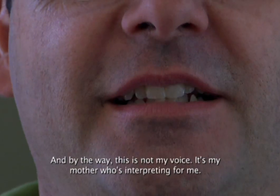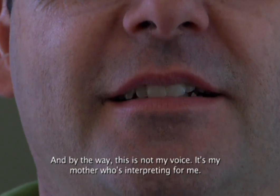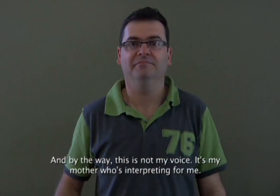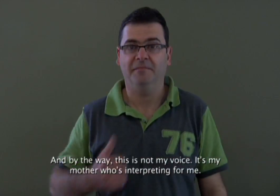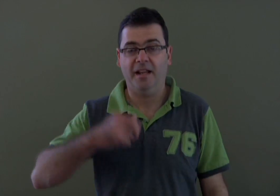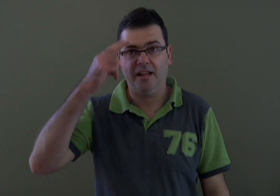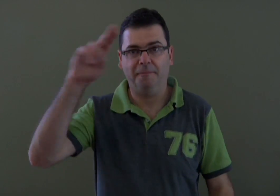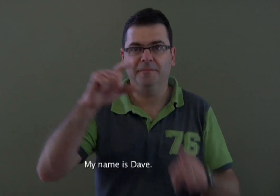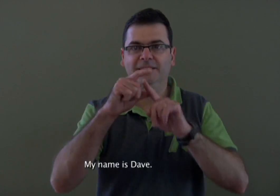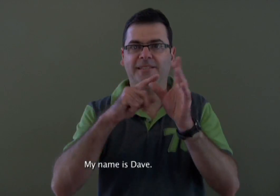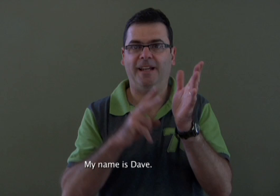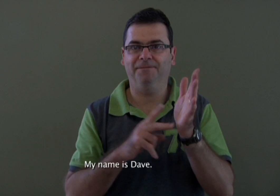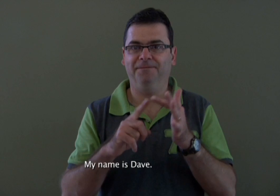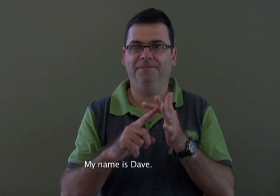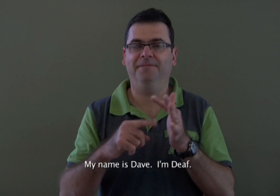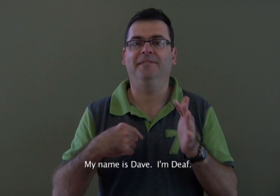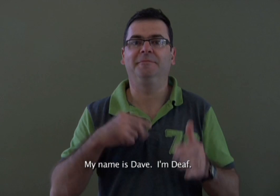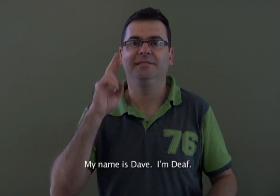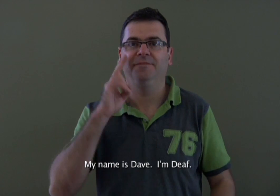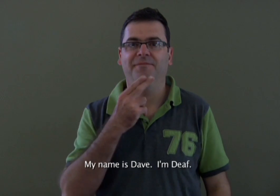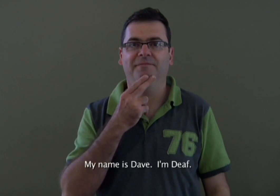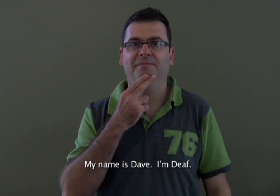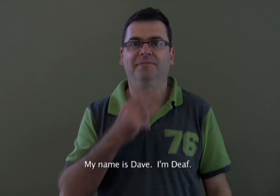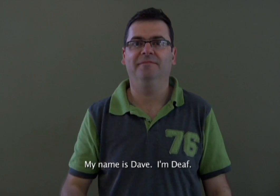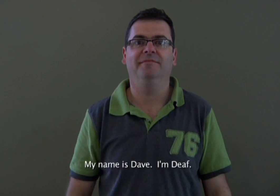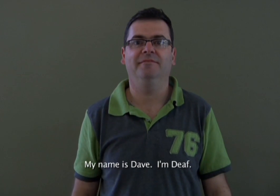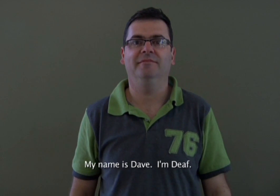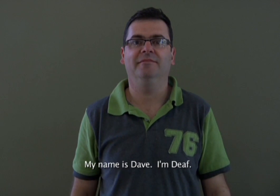me. My name is Dave. I'm deaf.